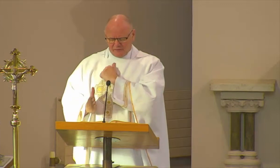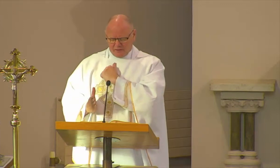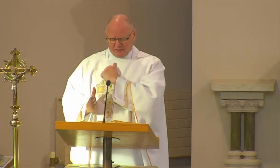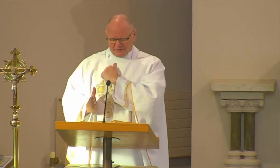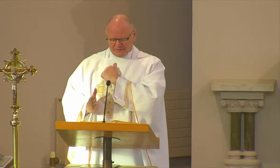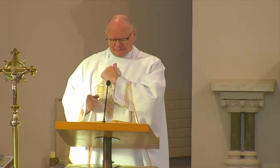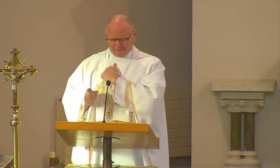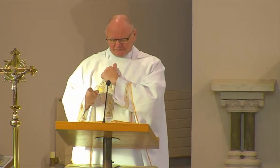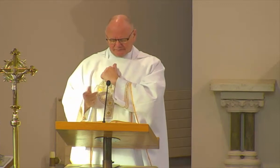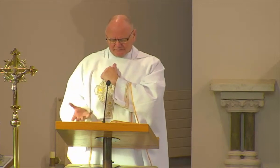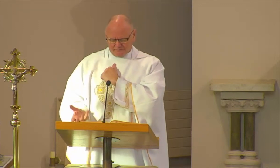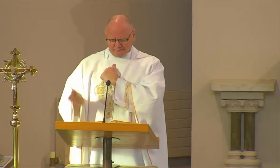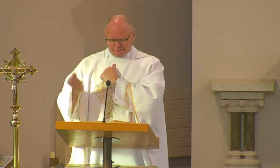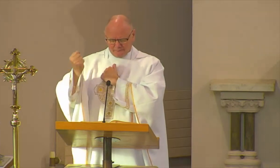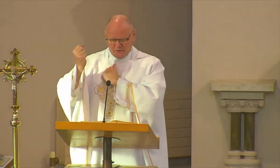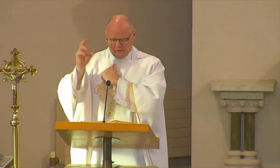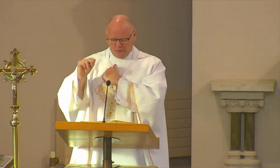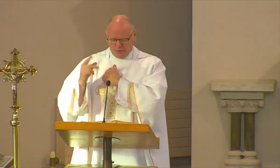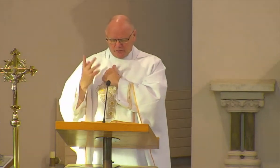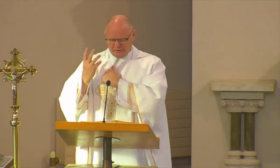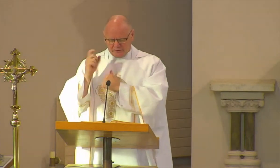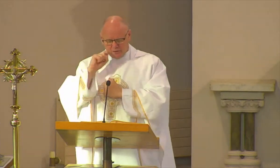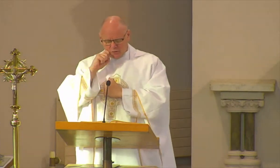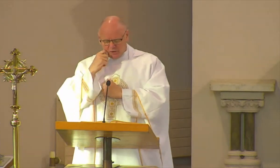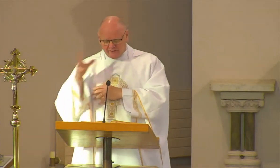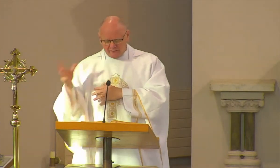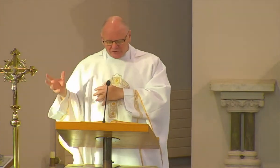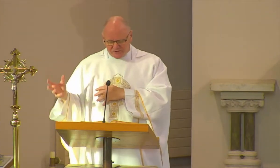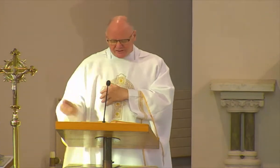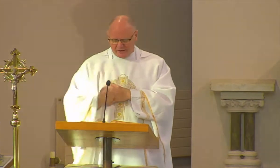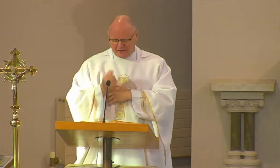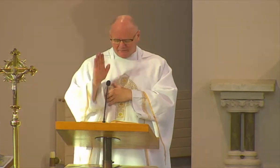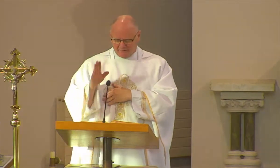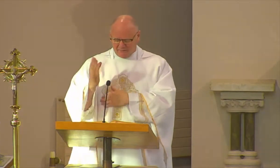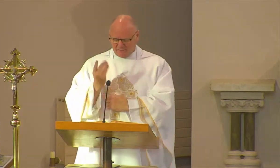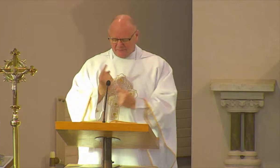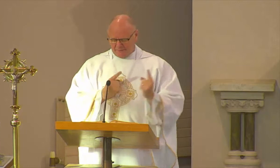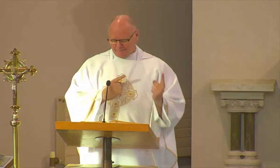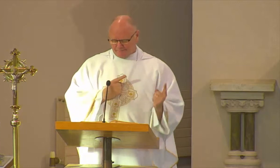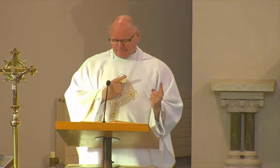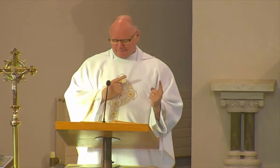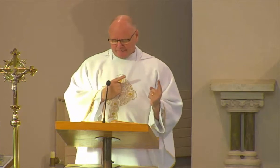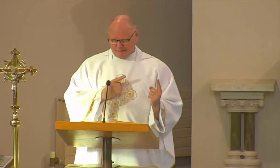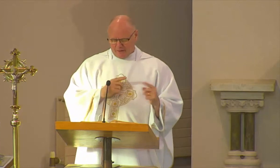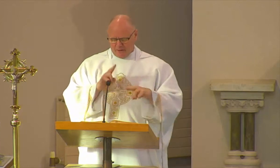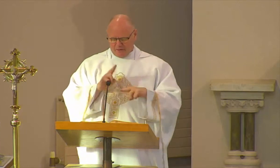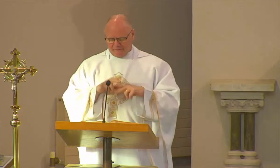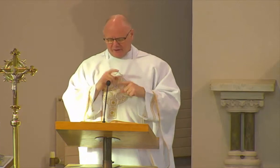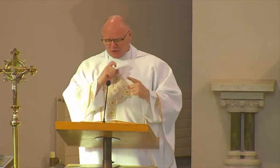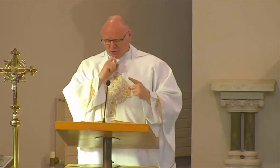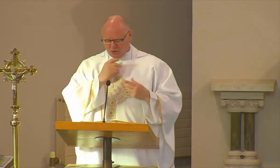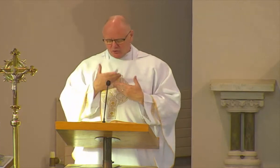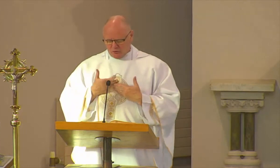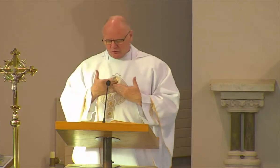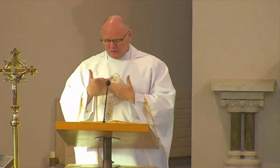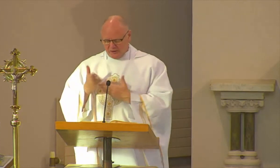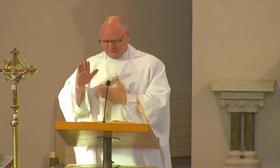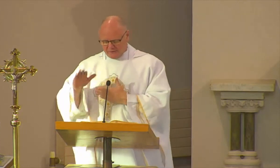lost. No one will ever steal them from me. The Father who gave them to